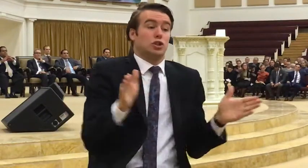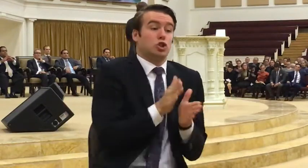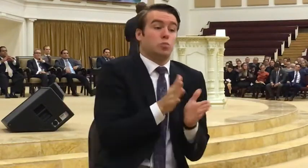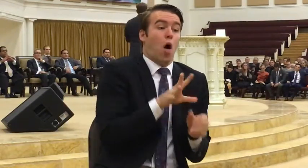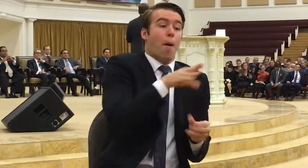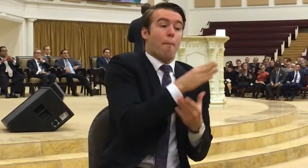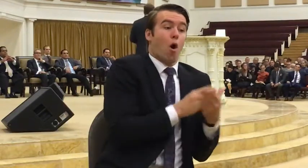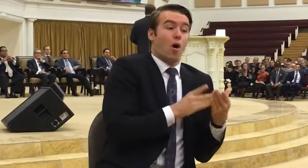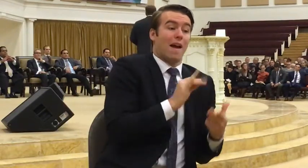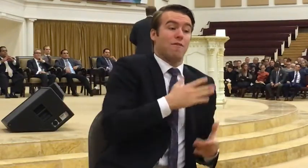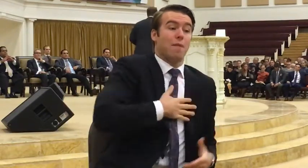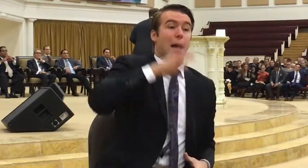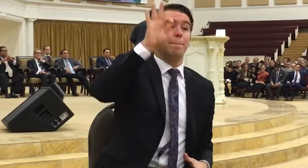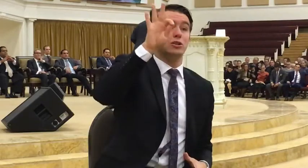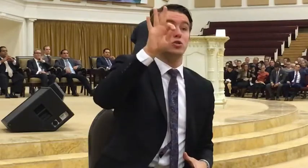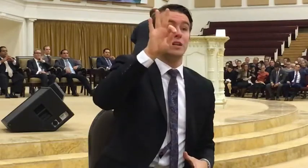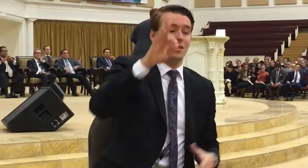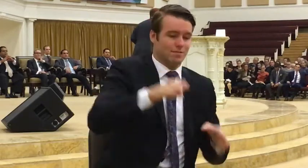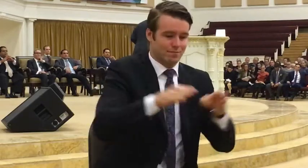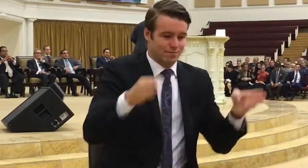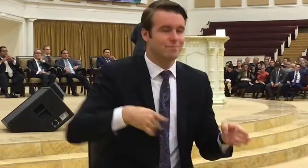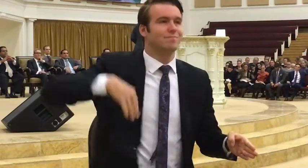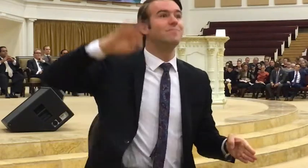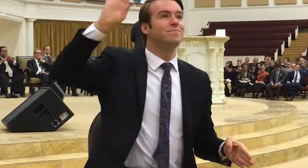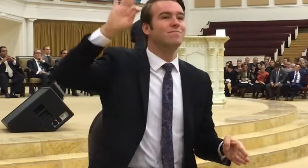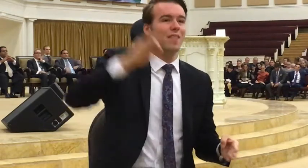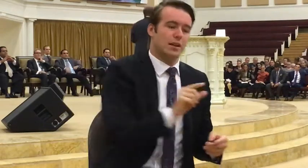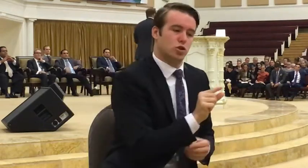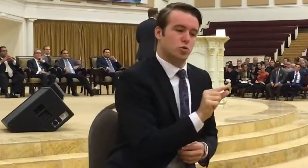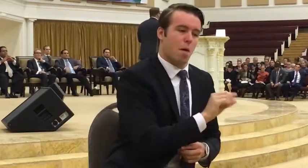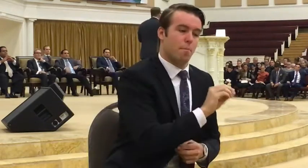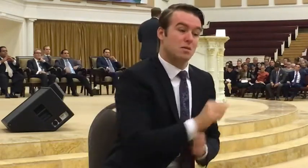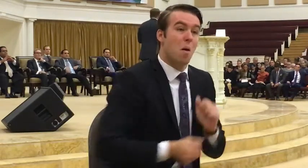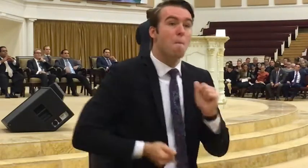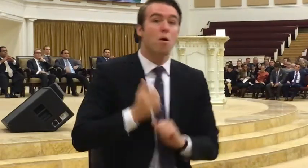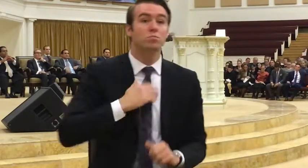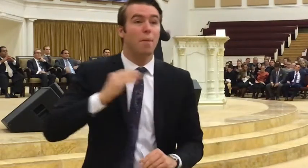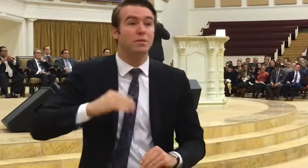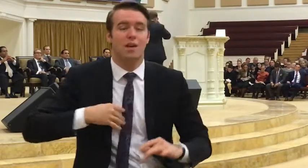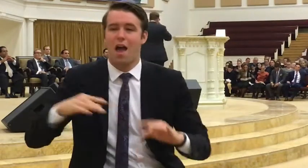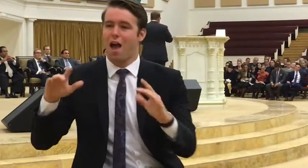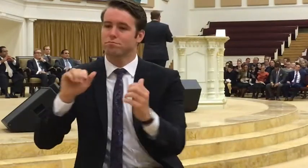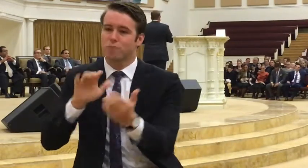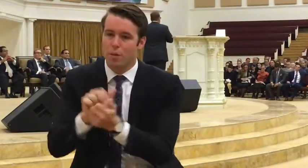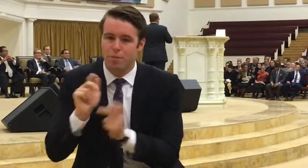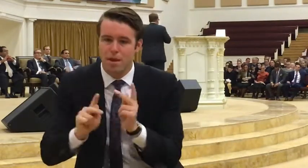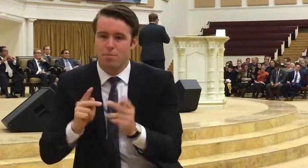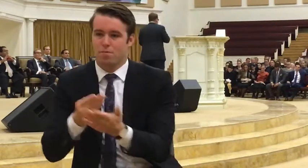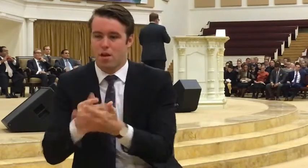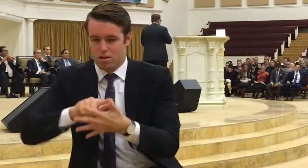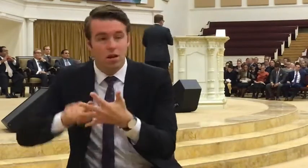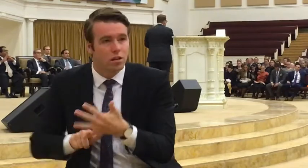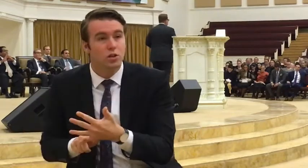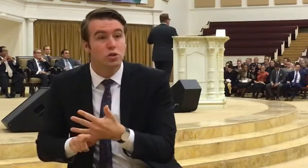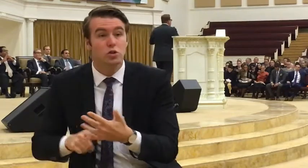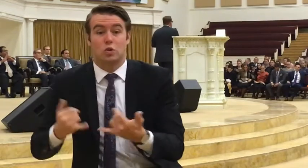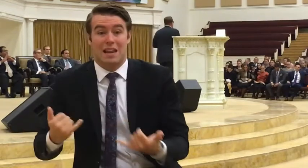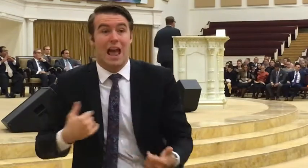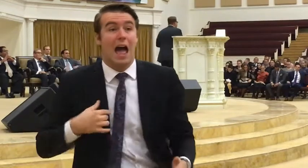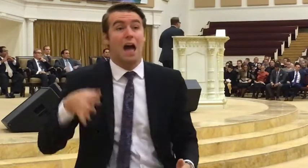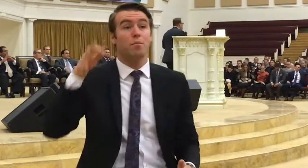ministry is behind the pulpit. So my message tonight to the Rock Church and to the ministry of this